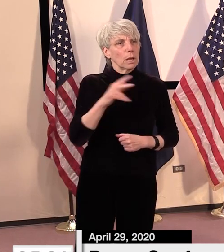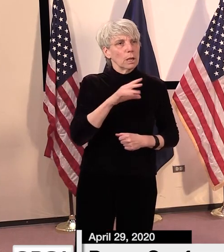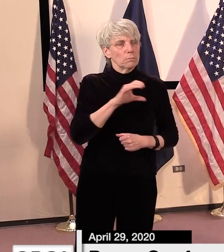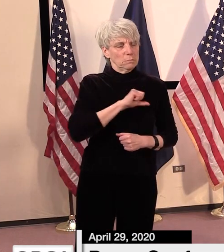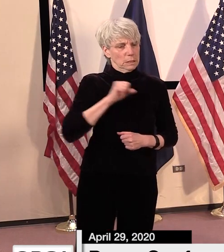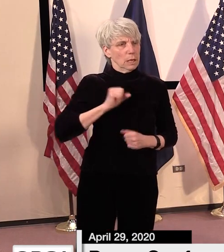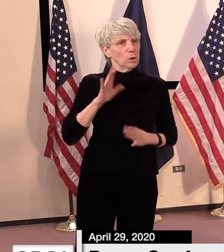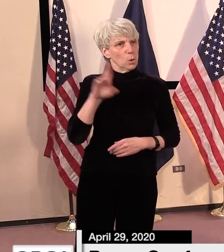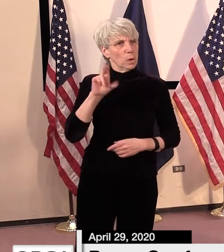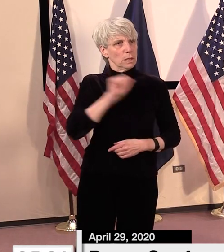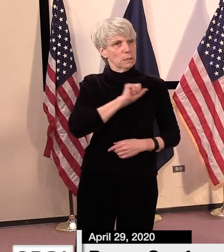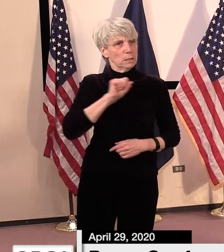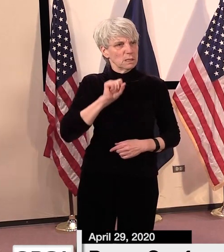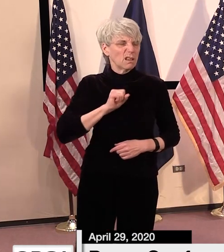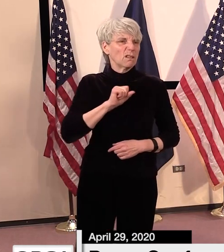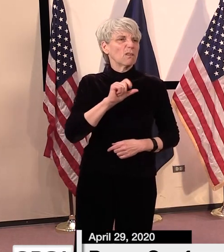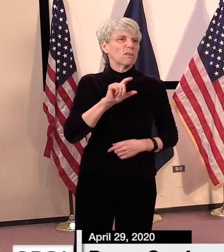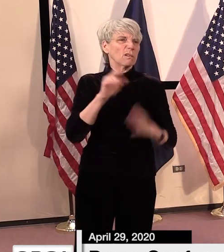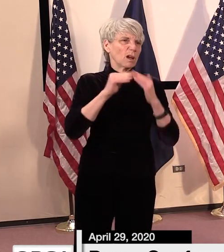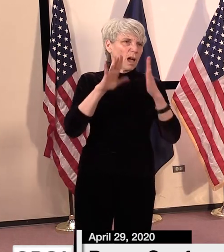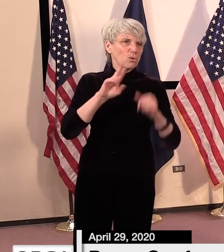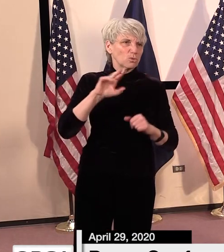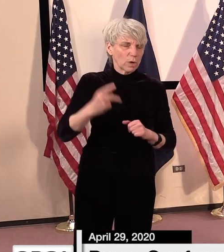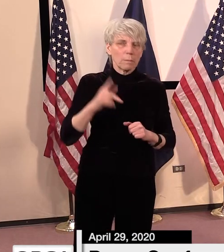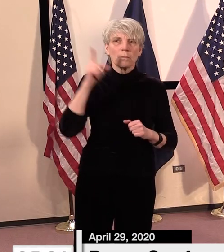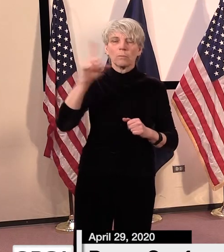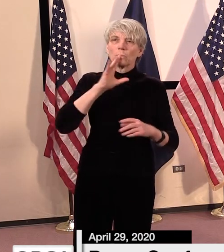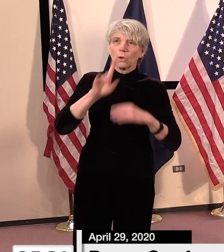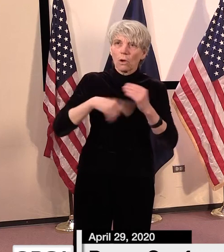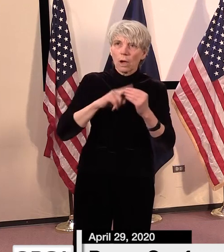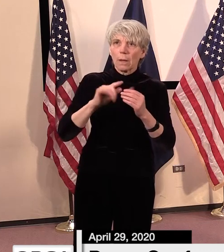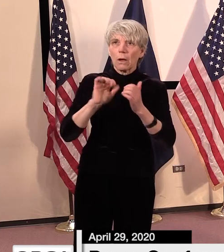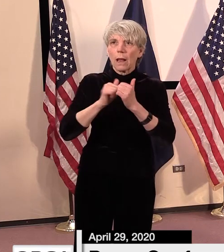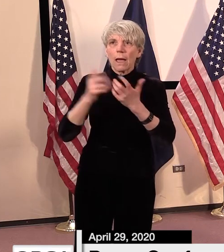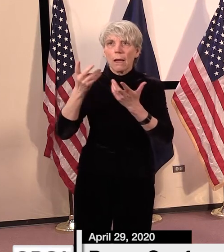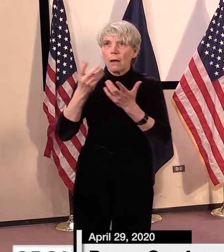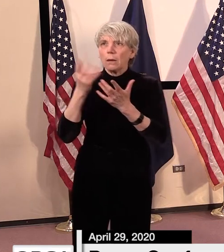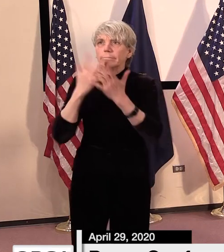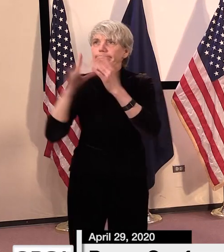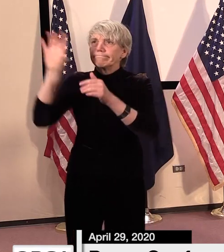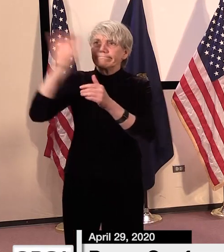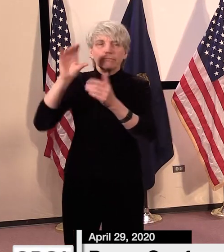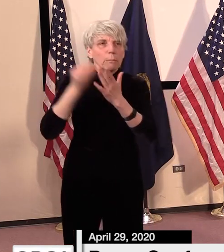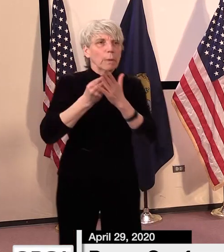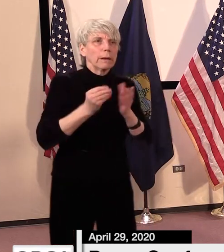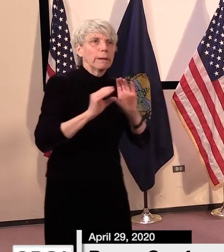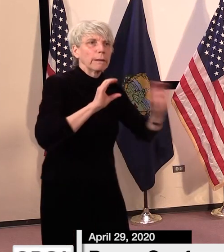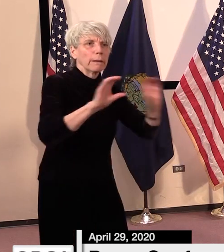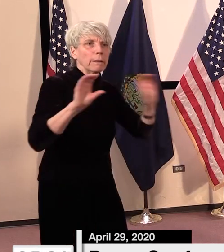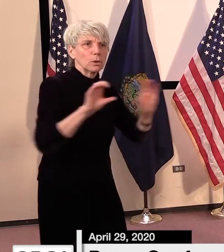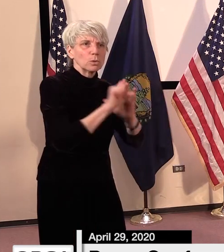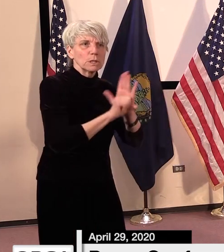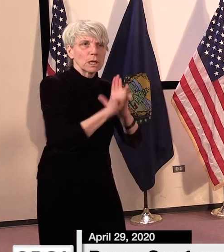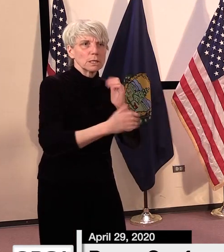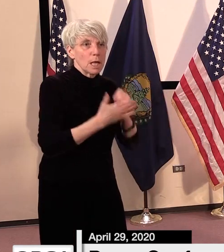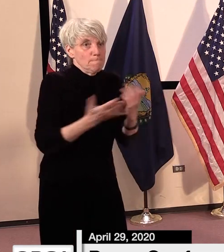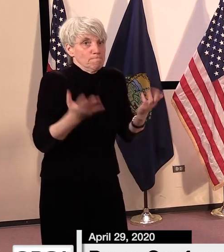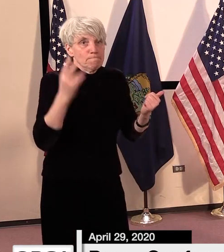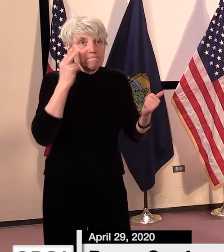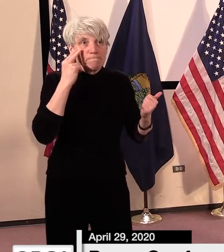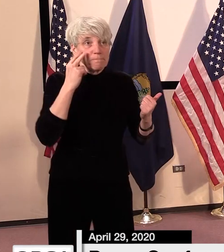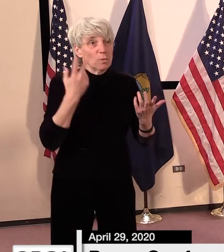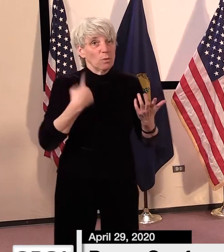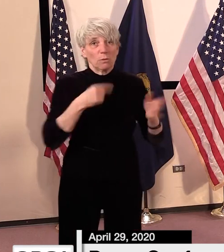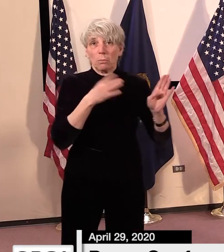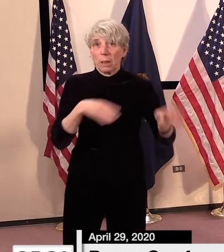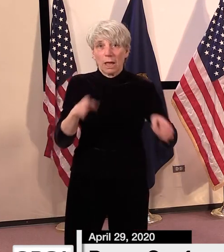some relief there to fill some of these gaps, but we don't know that for sure. We have to plan for the worst. We're going to have to